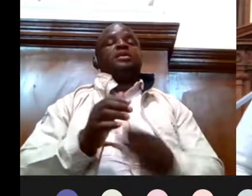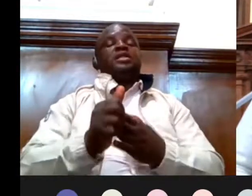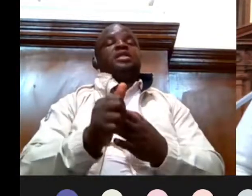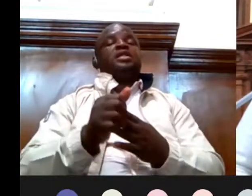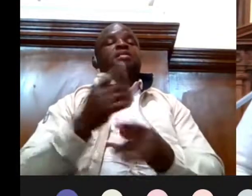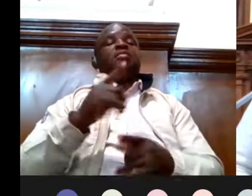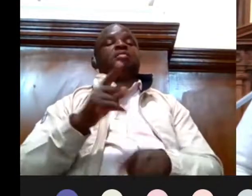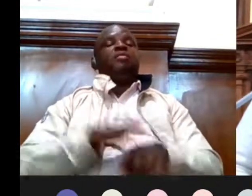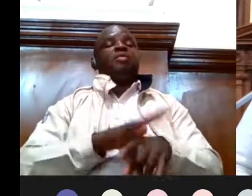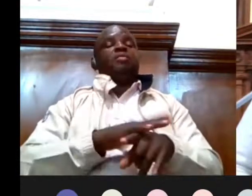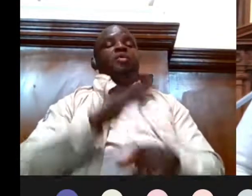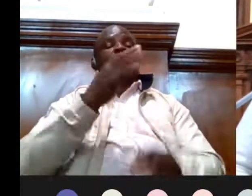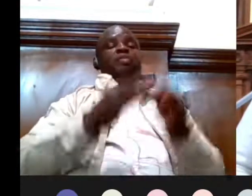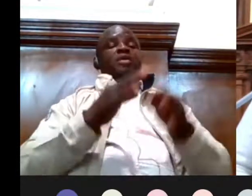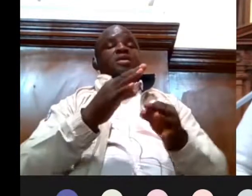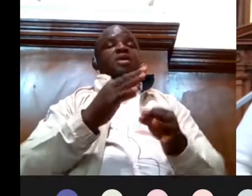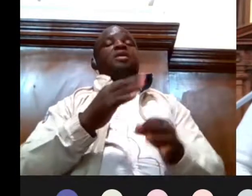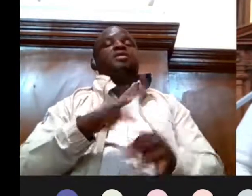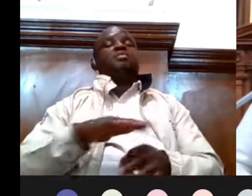area,